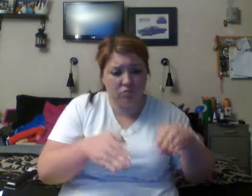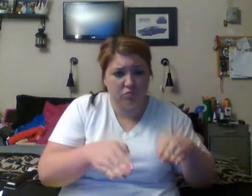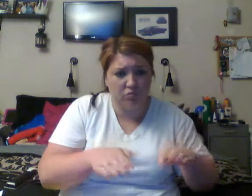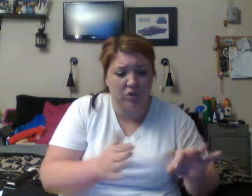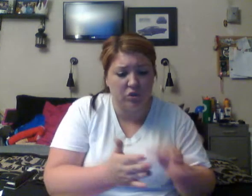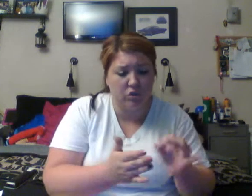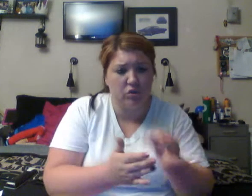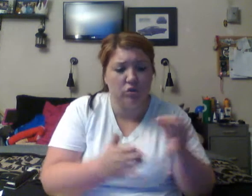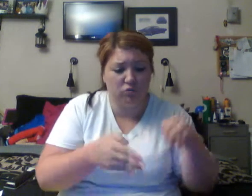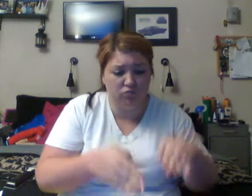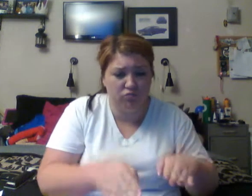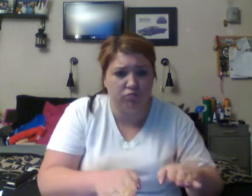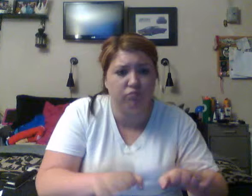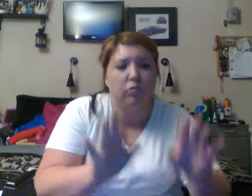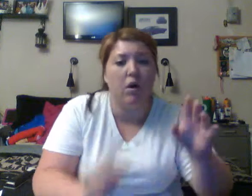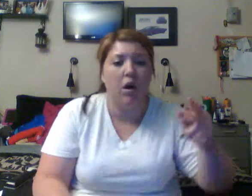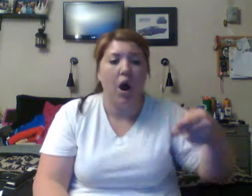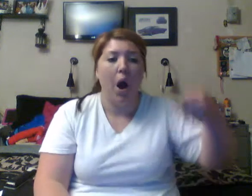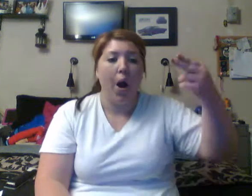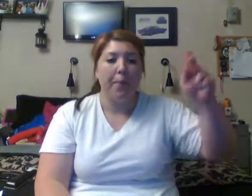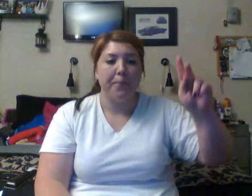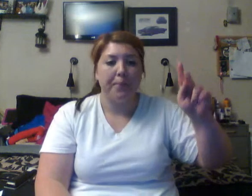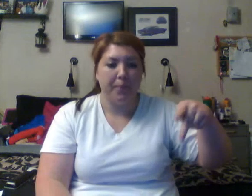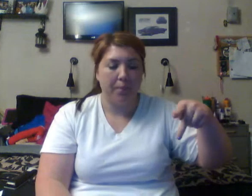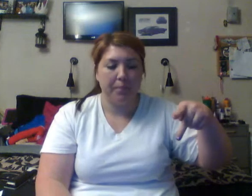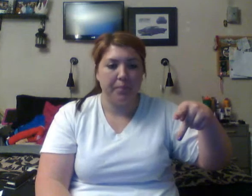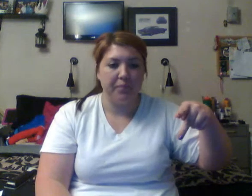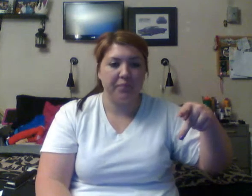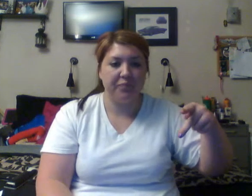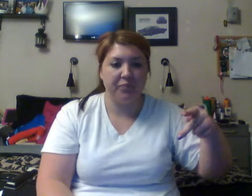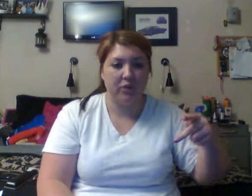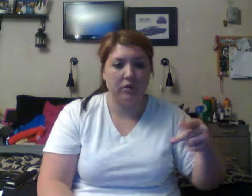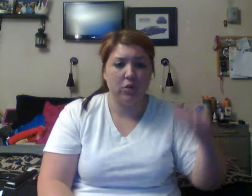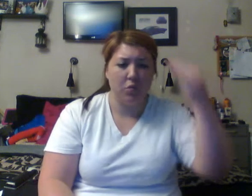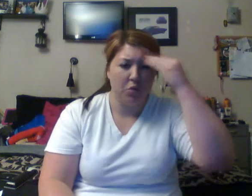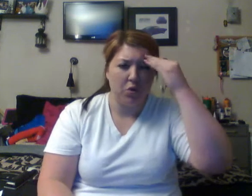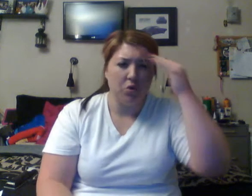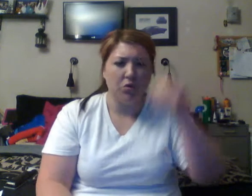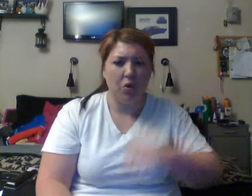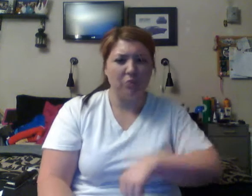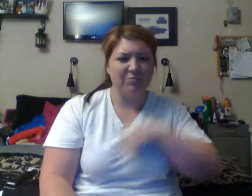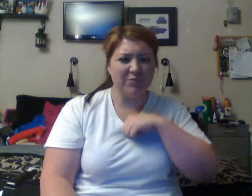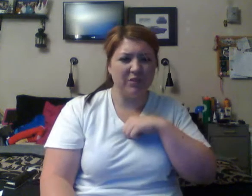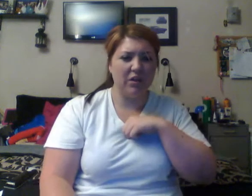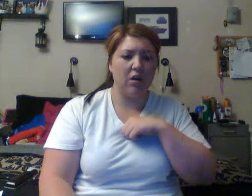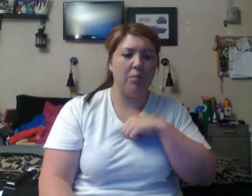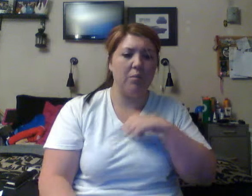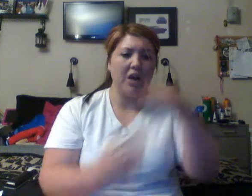if you know anything about zippers, the top part of the zipper is kind of thick. So it's going to be important when you're sewing that